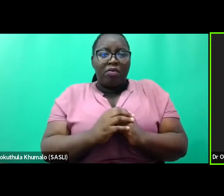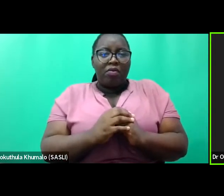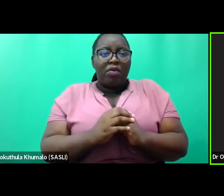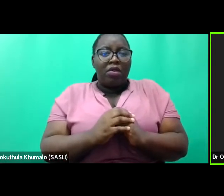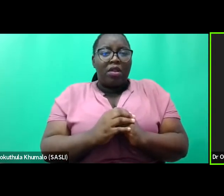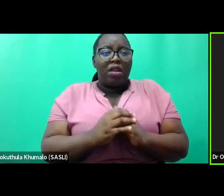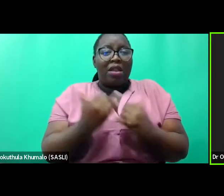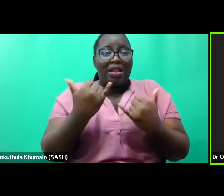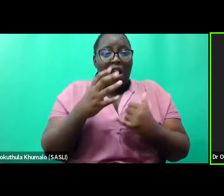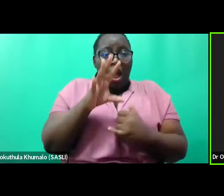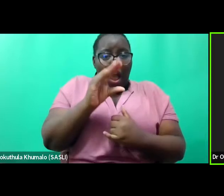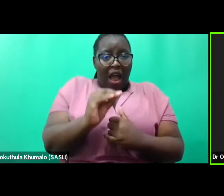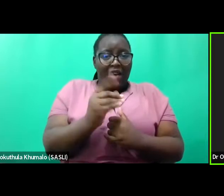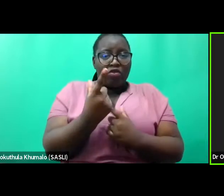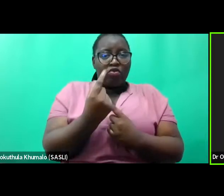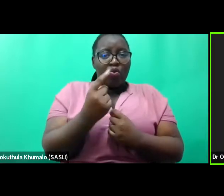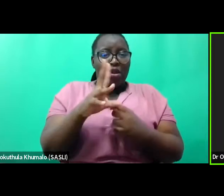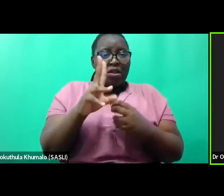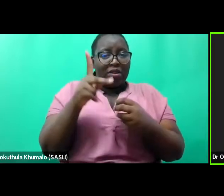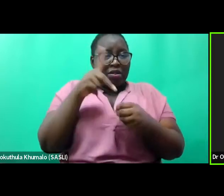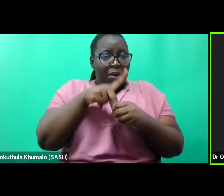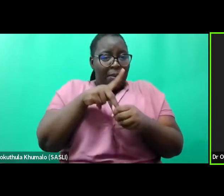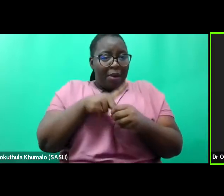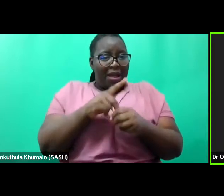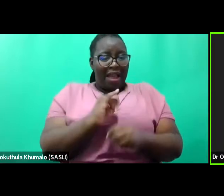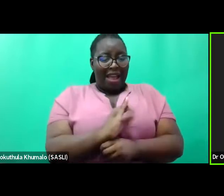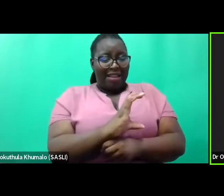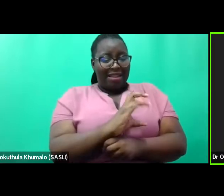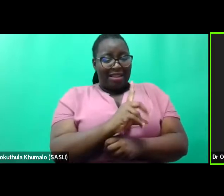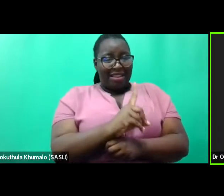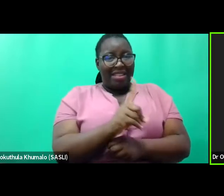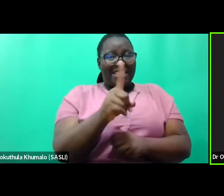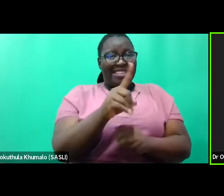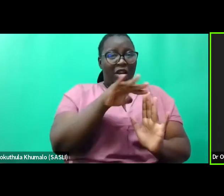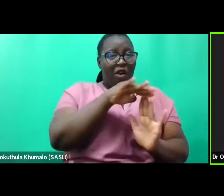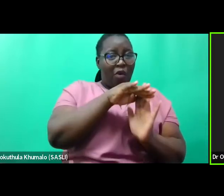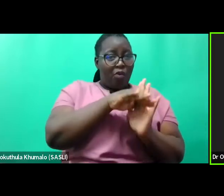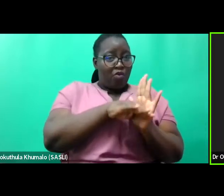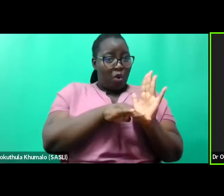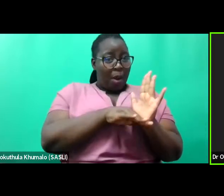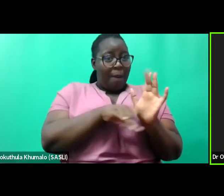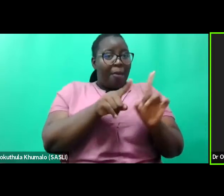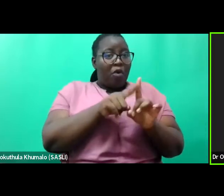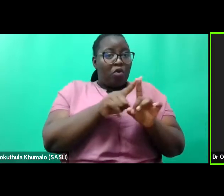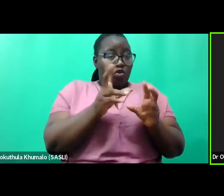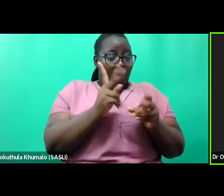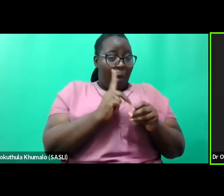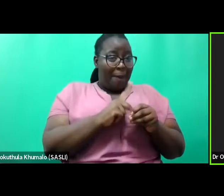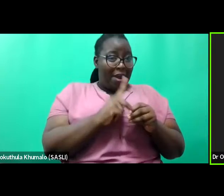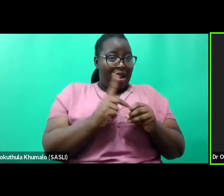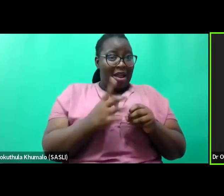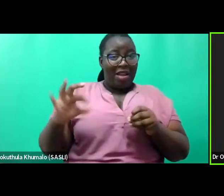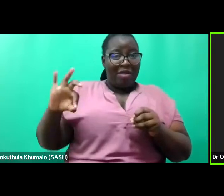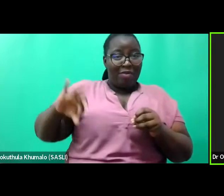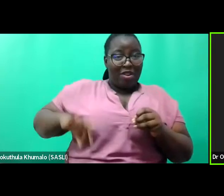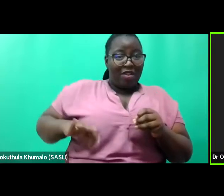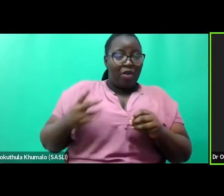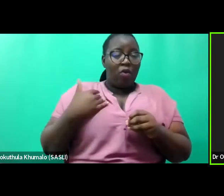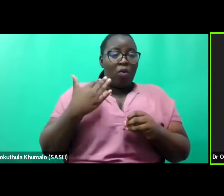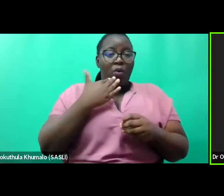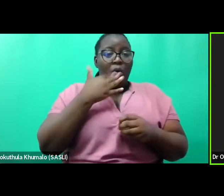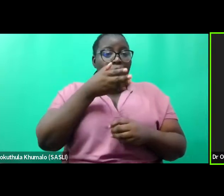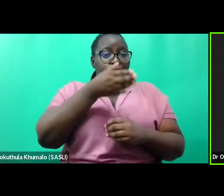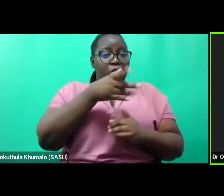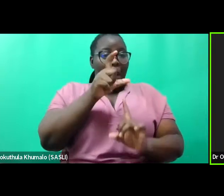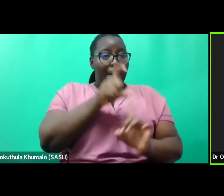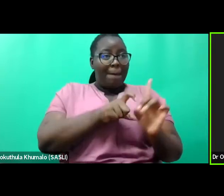participate in the ICT training program. The participant, the beneficiaries who were deaf and persons with disability